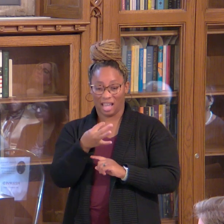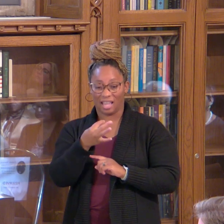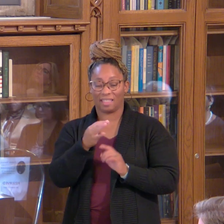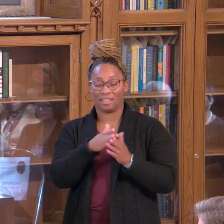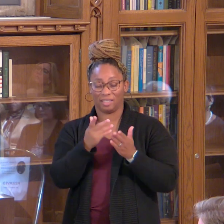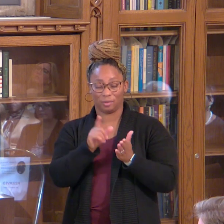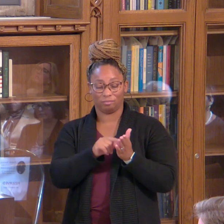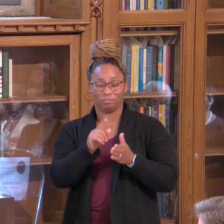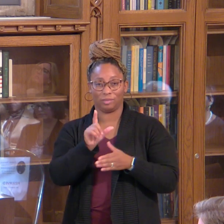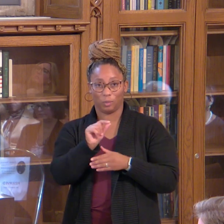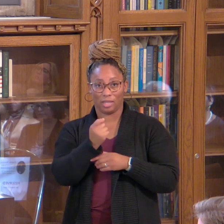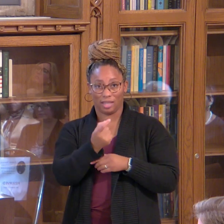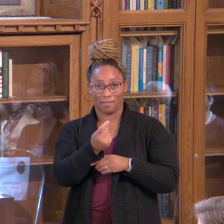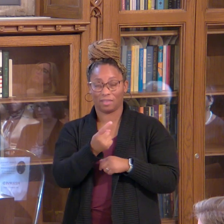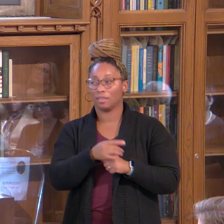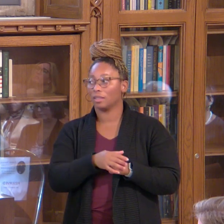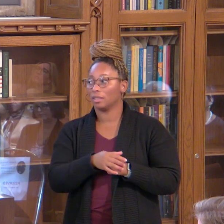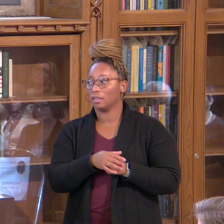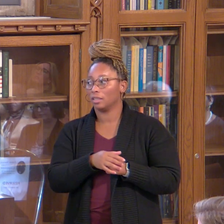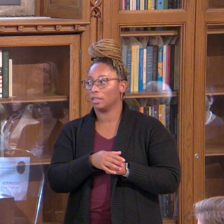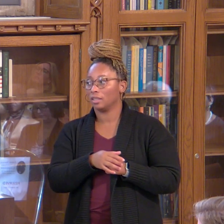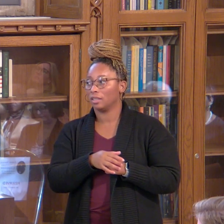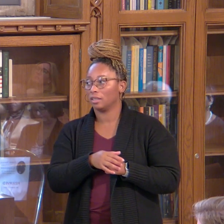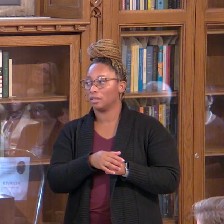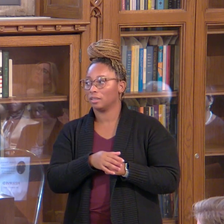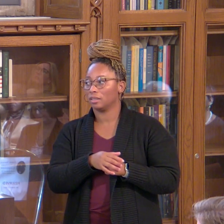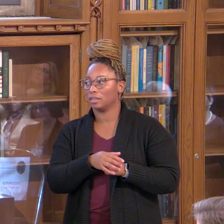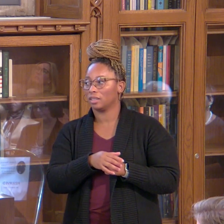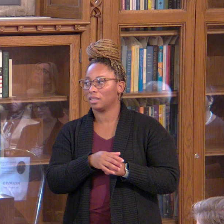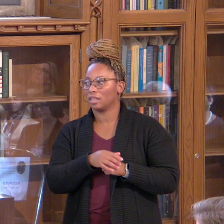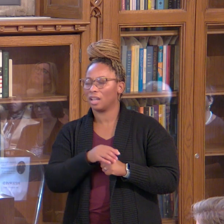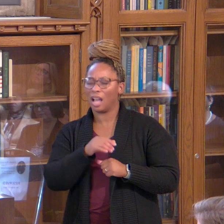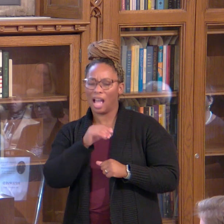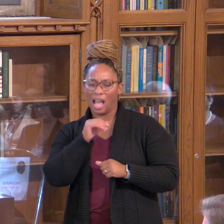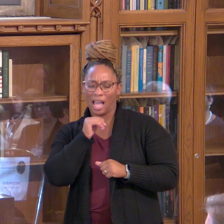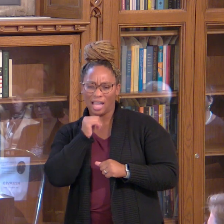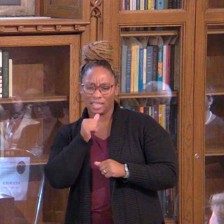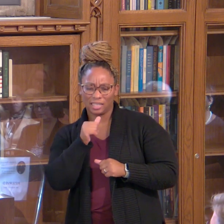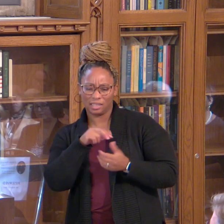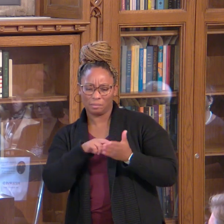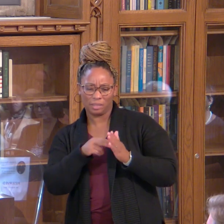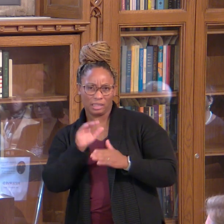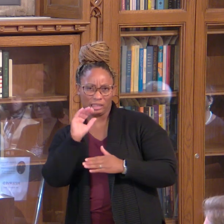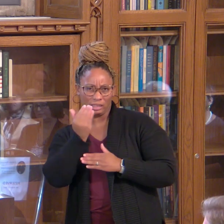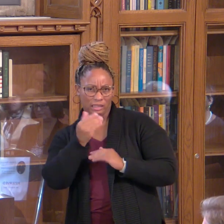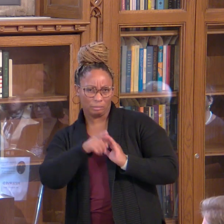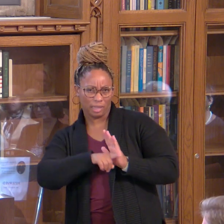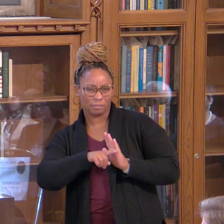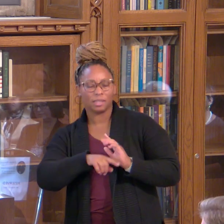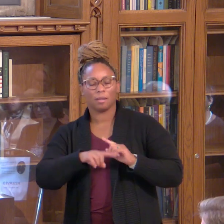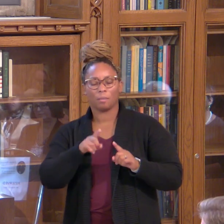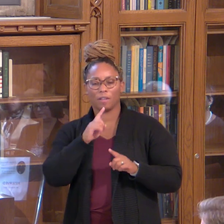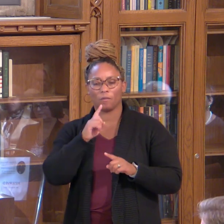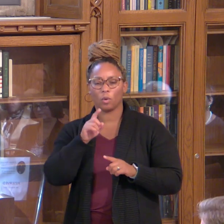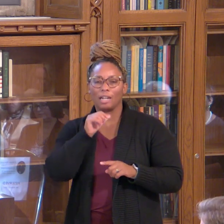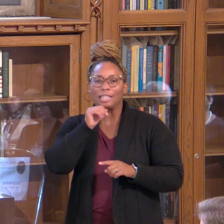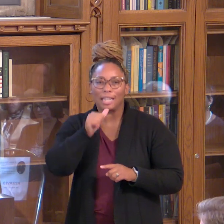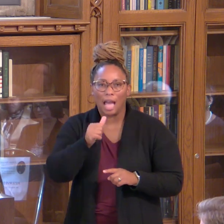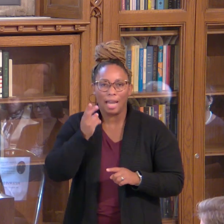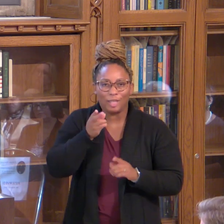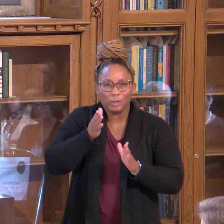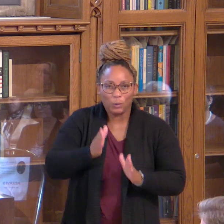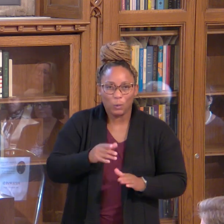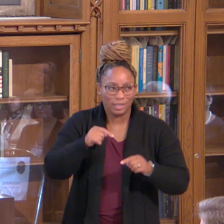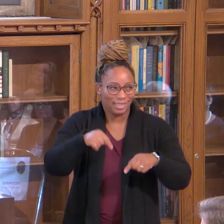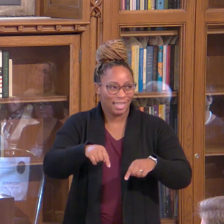out and I didn't mean to present any pessimistic uh voice but for the non-historians in the class